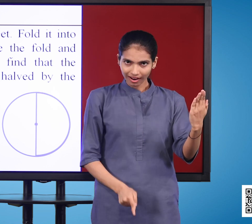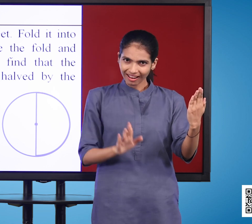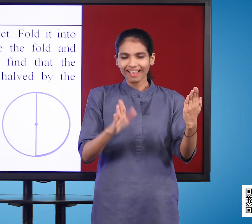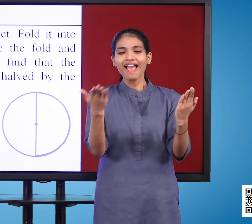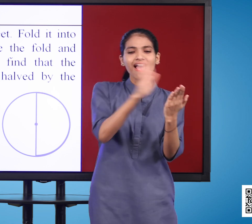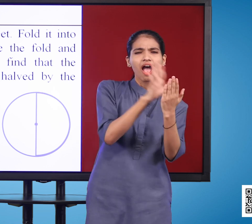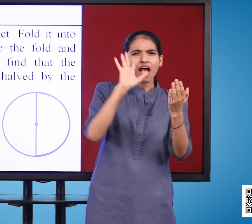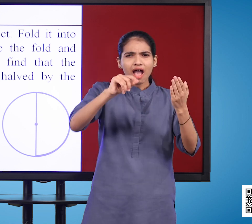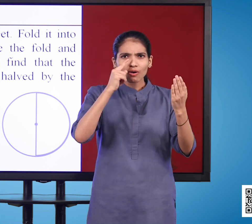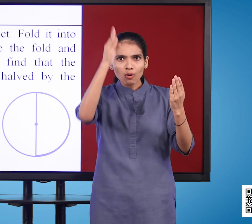the diameter?